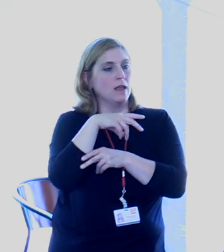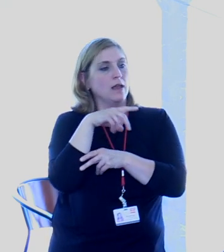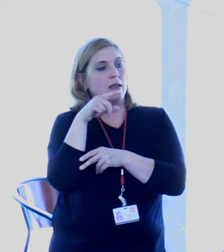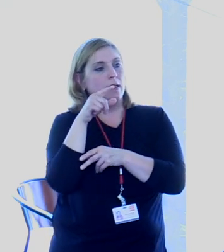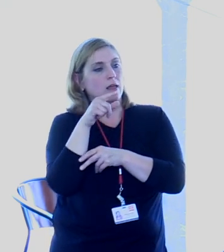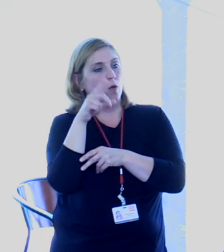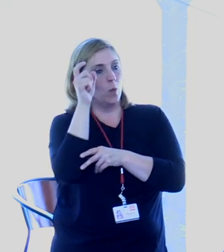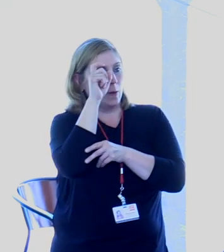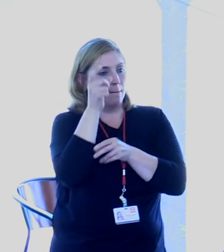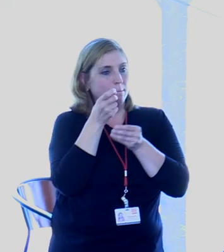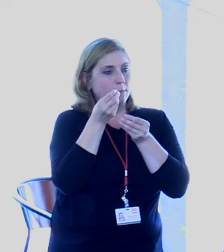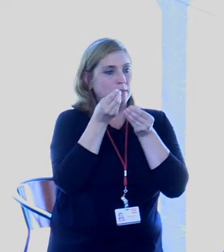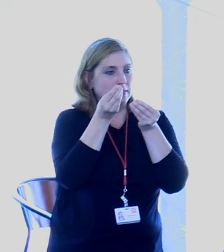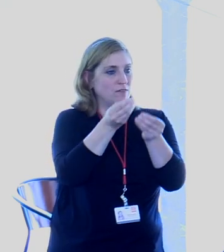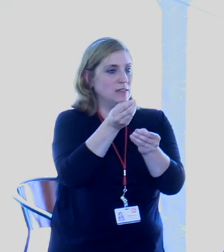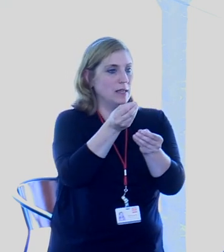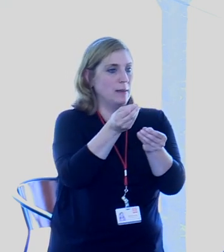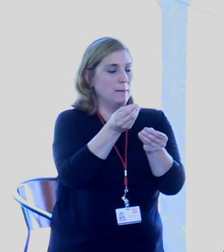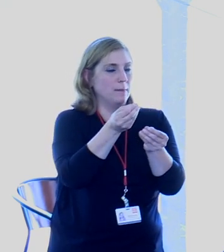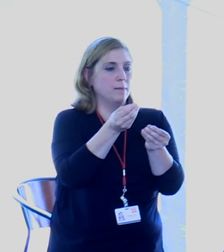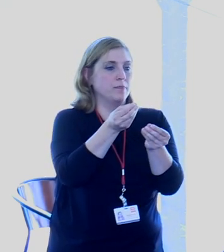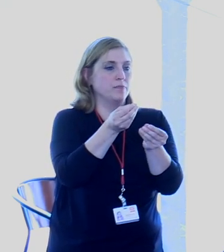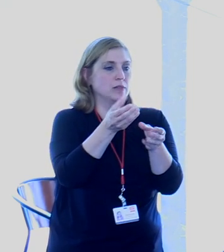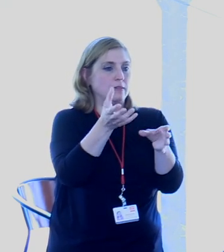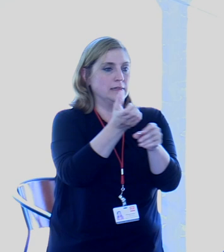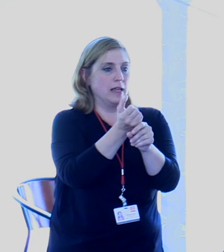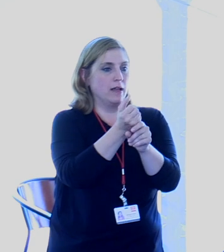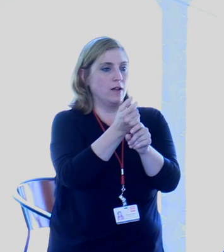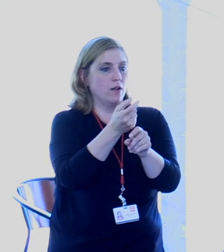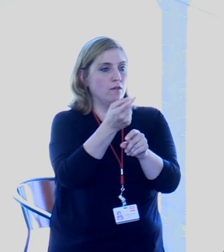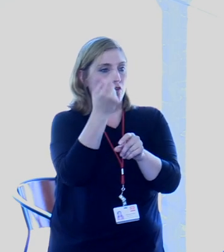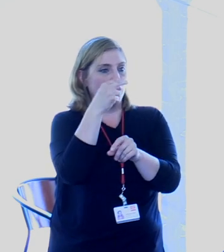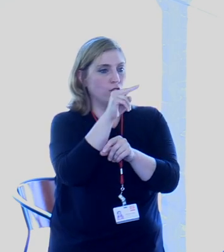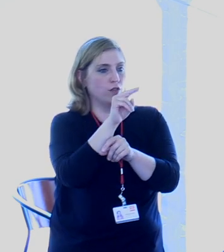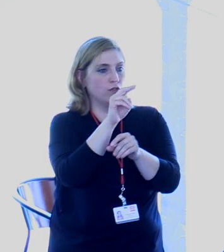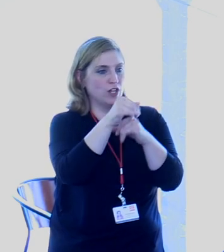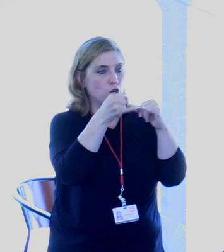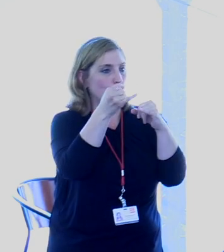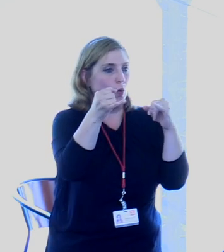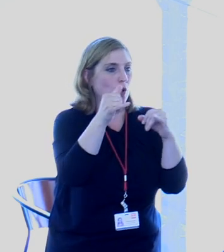wisdom itself is given to him to grab for the noodle and